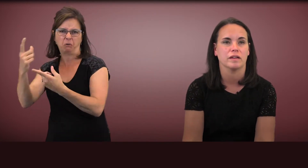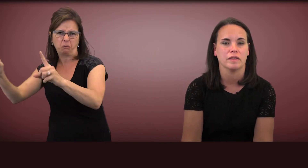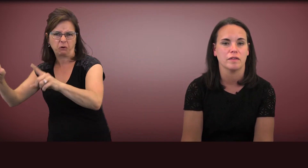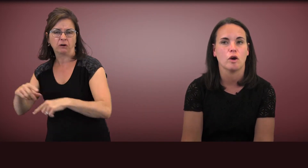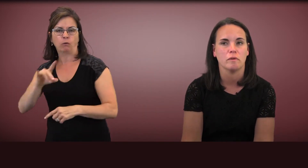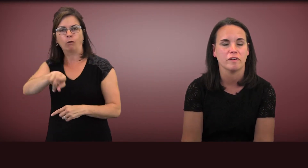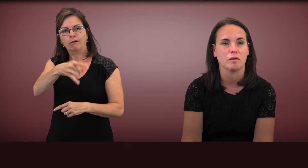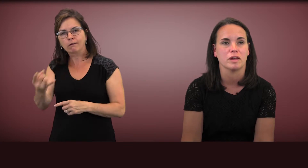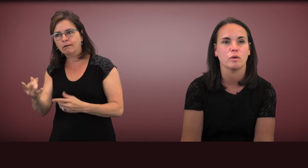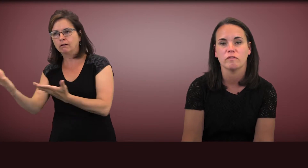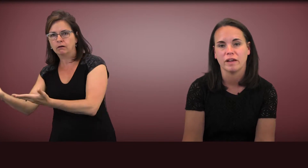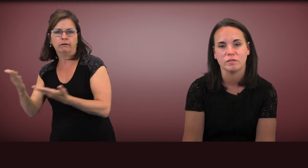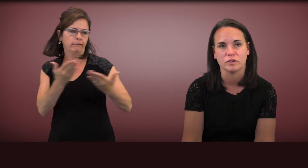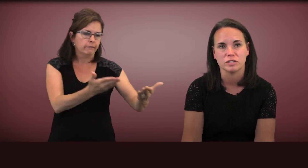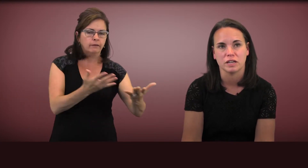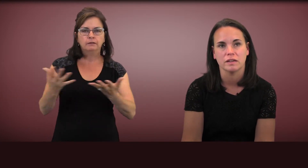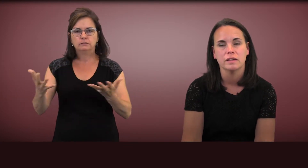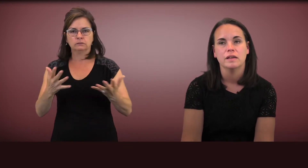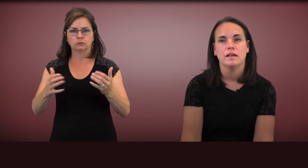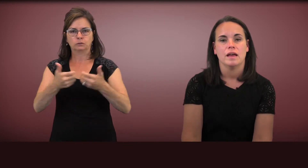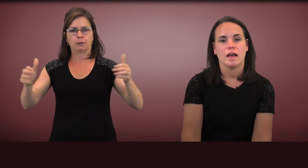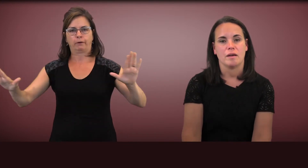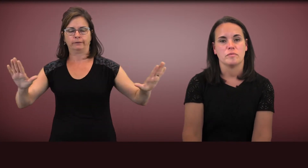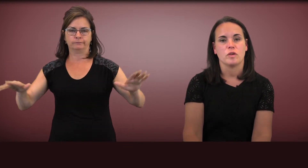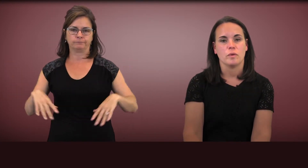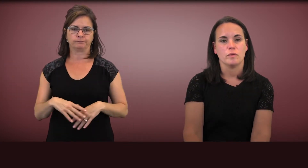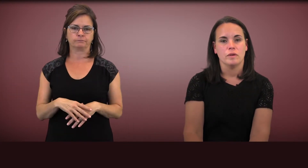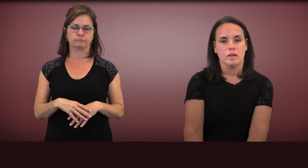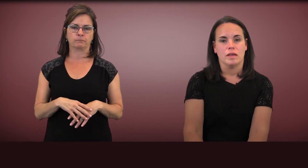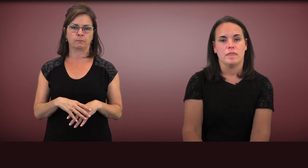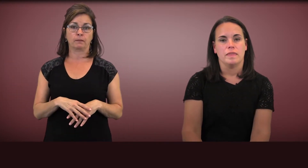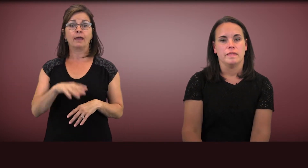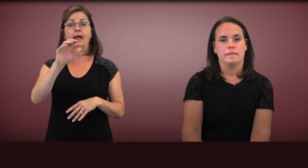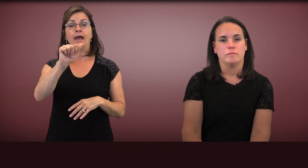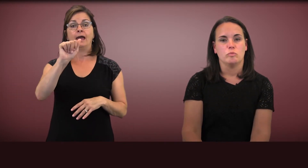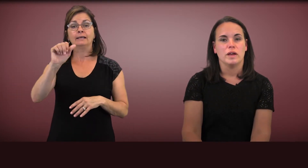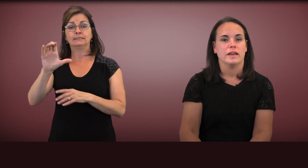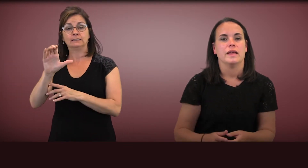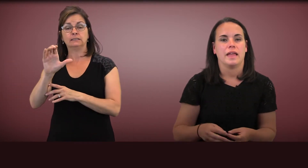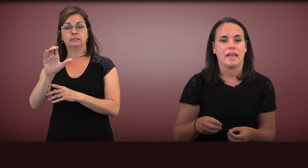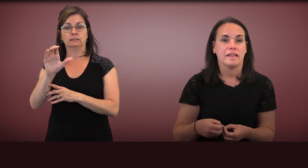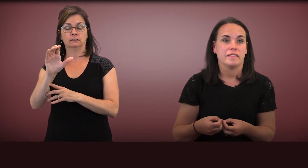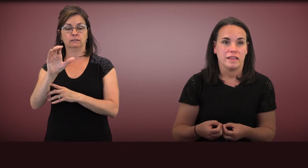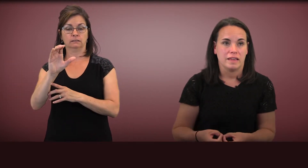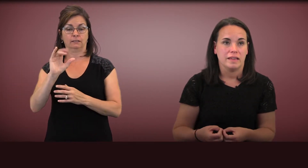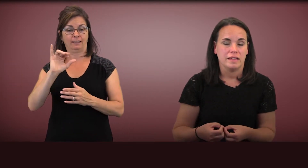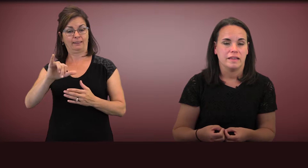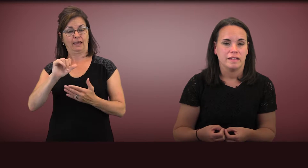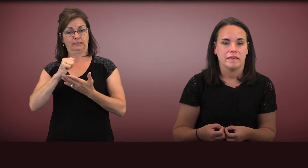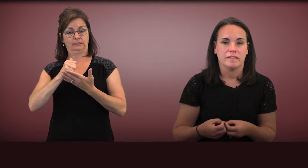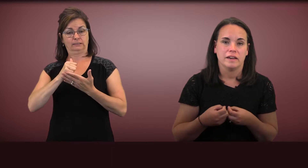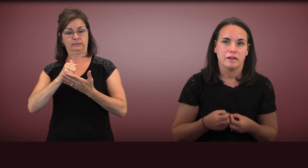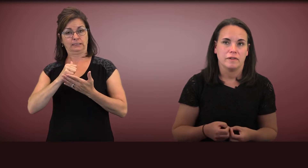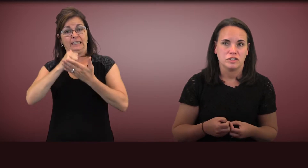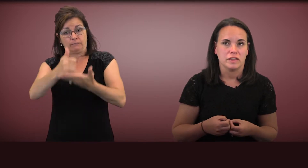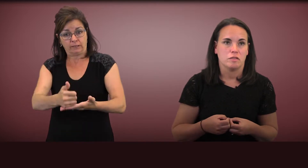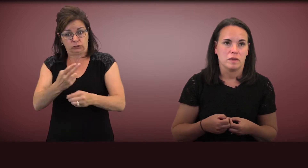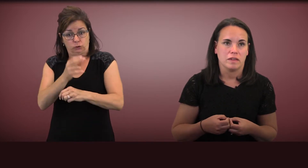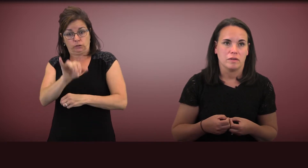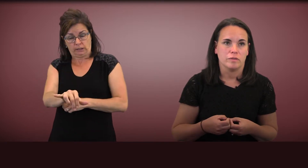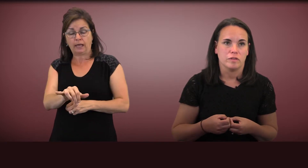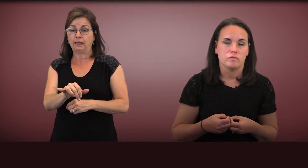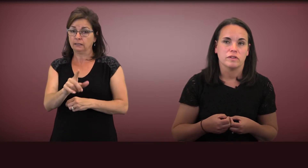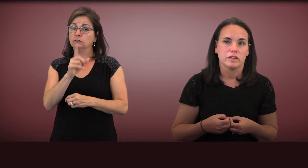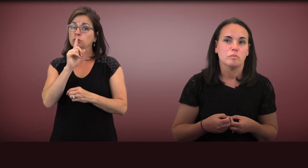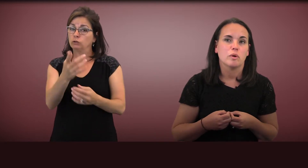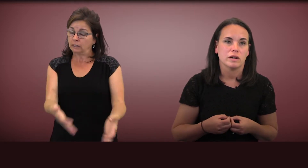using it in the home environment, or vice versa. So when AAC is an intervention that's